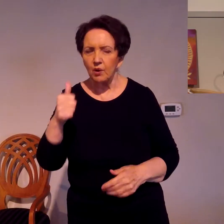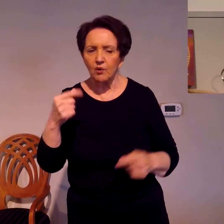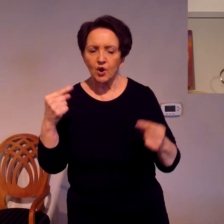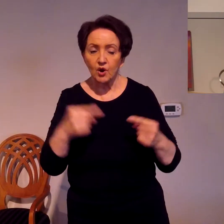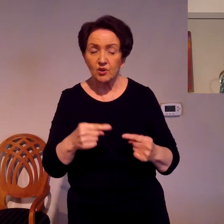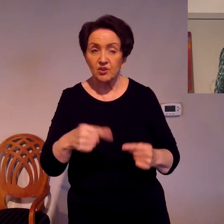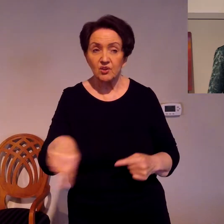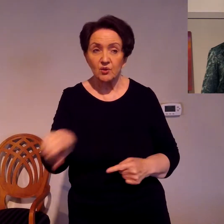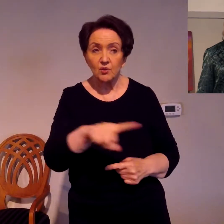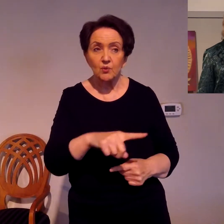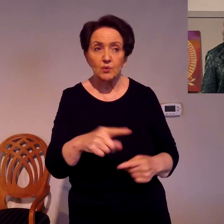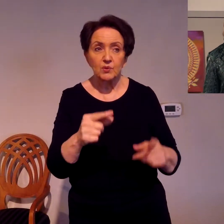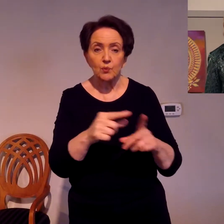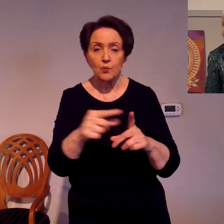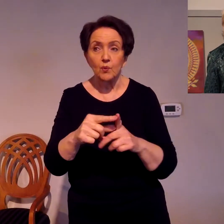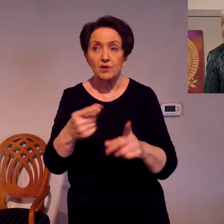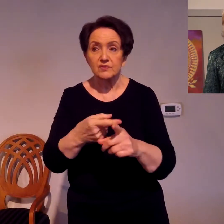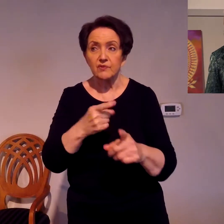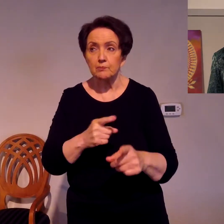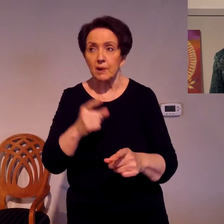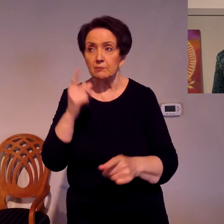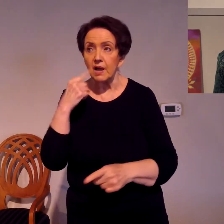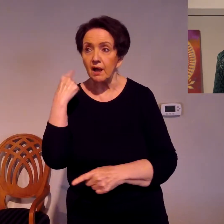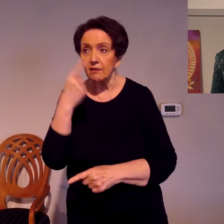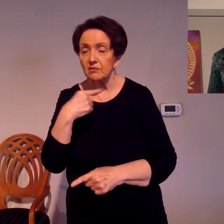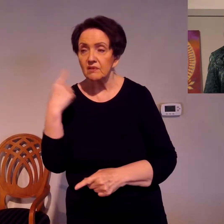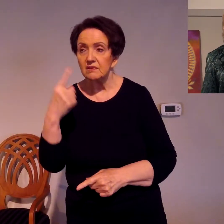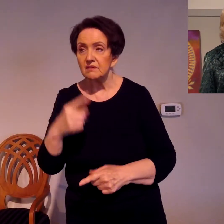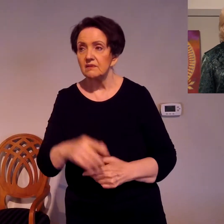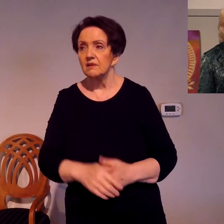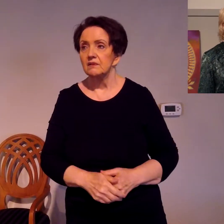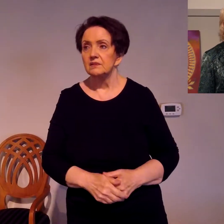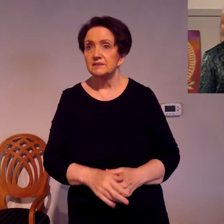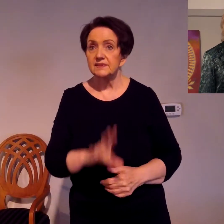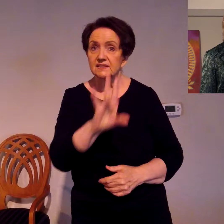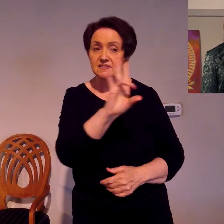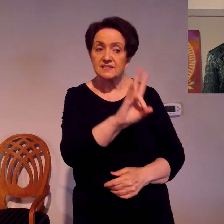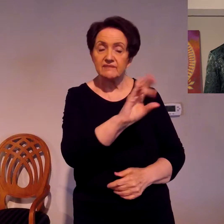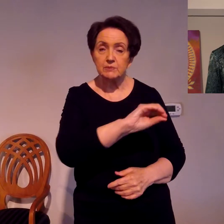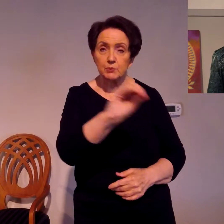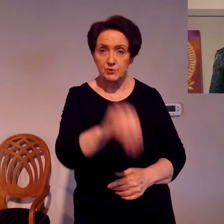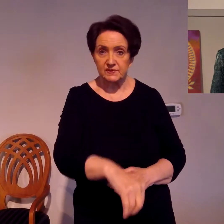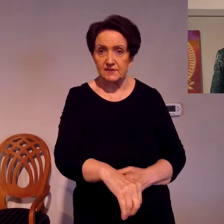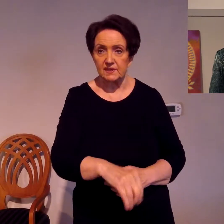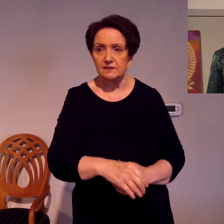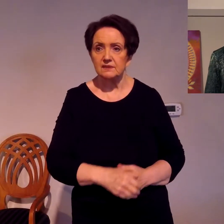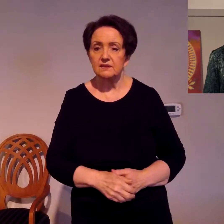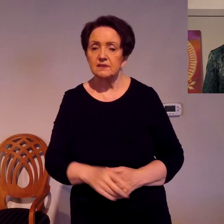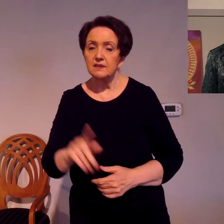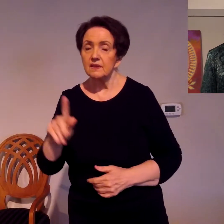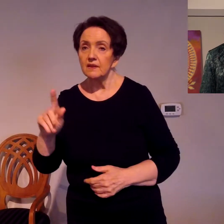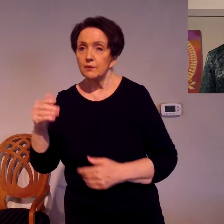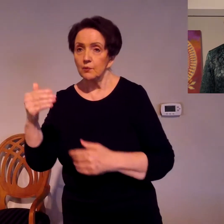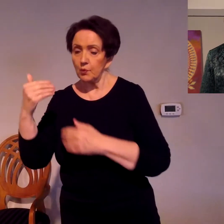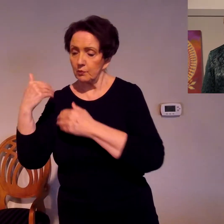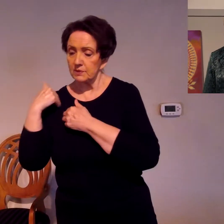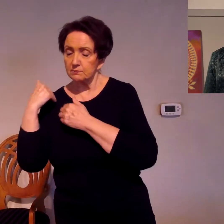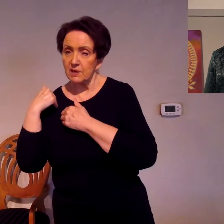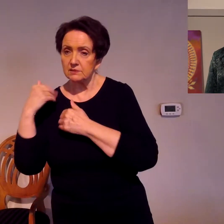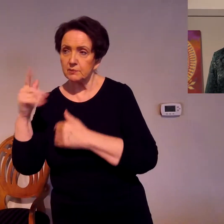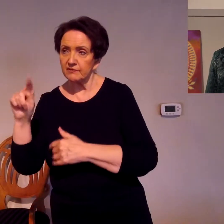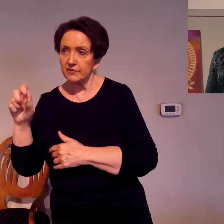right? But that's only 7%. We have to be responsible for the tone of our voice and